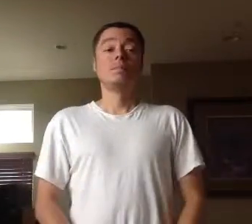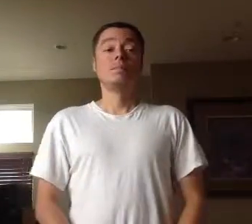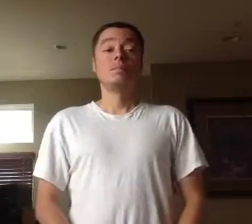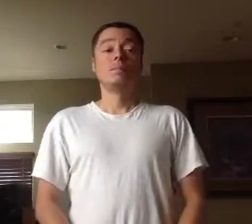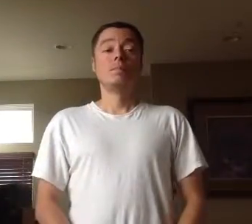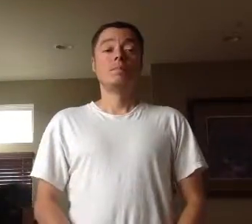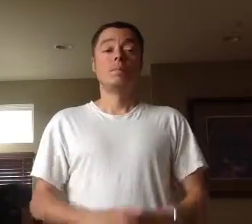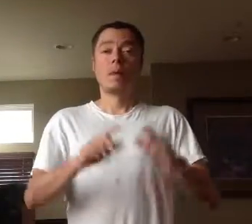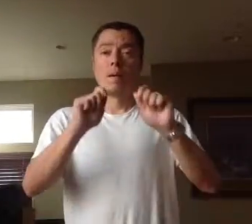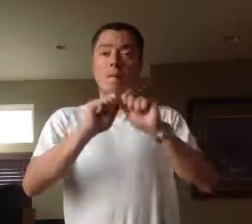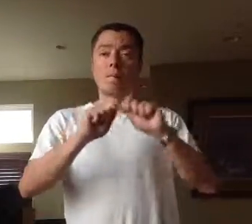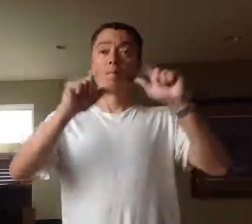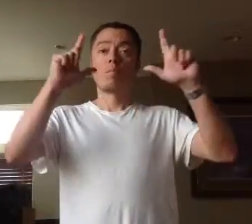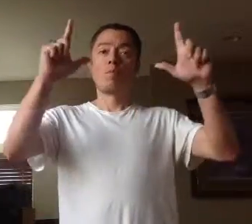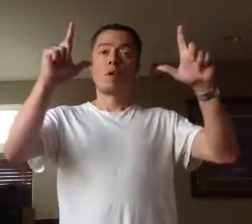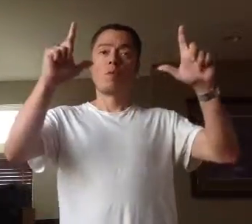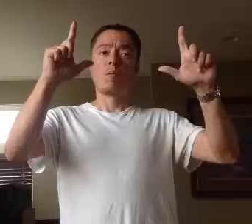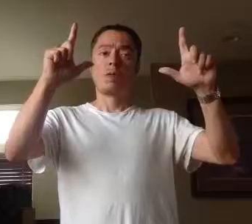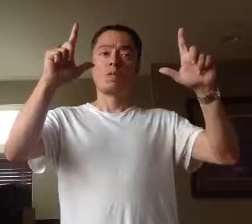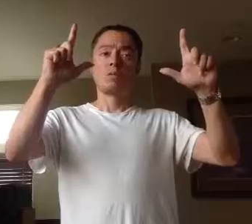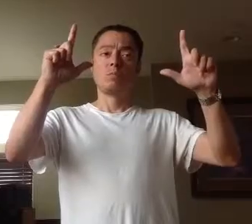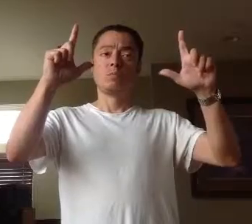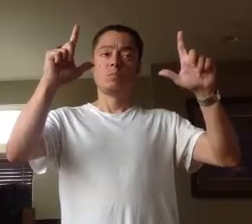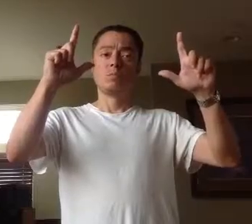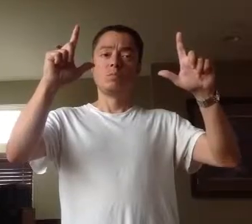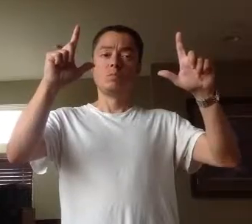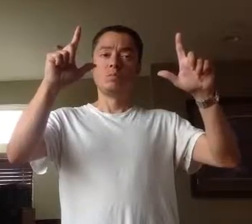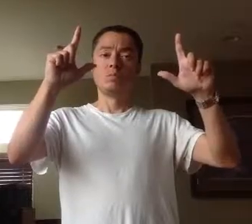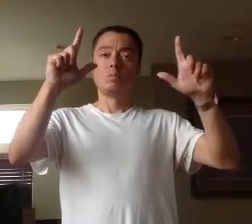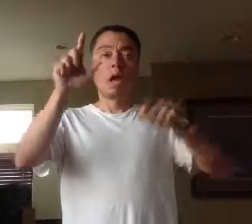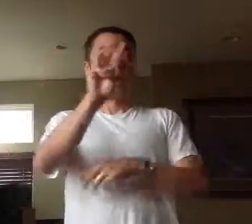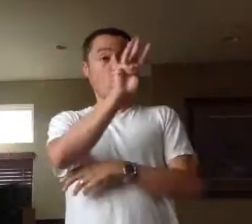Bring up web page. World Wide Web.